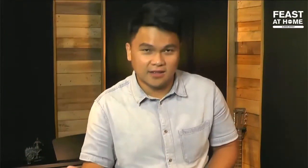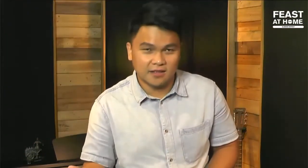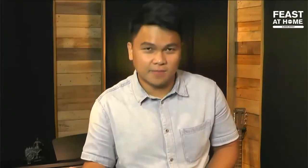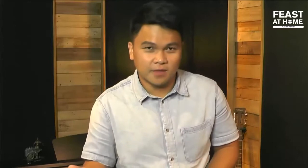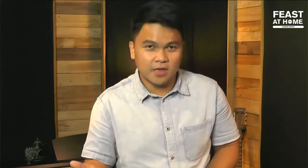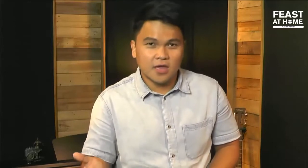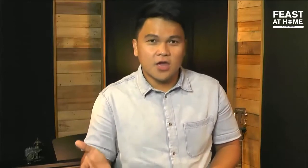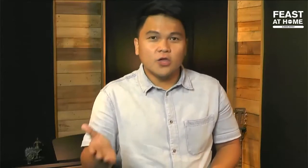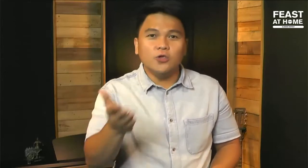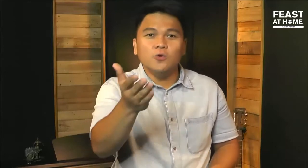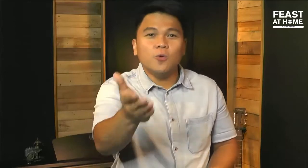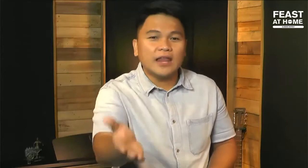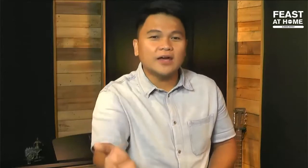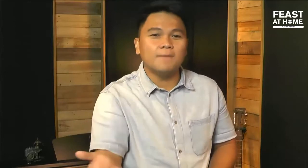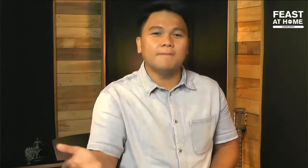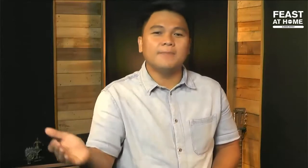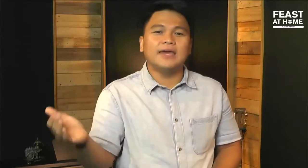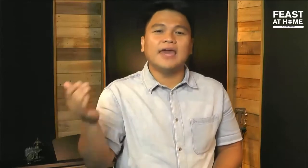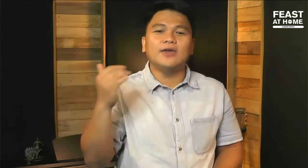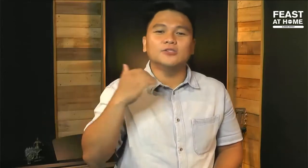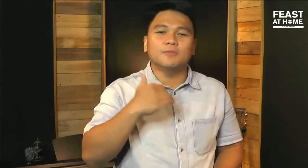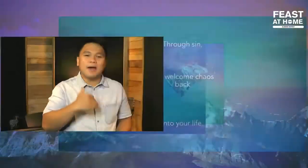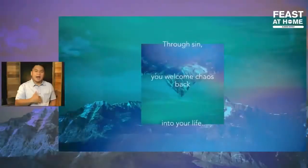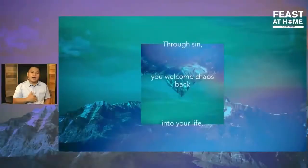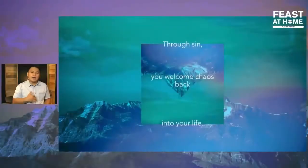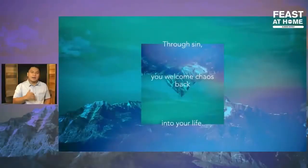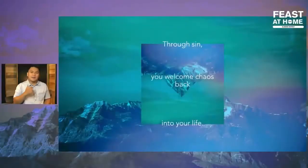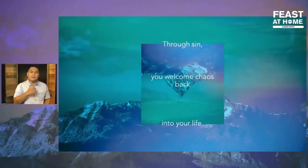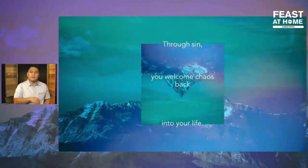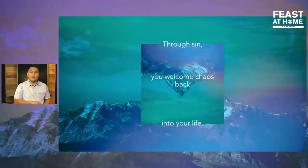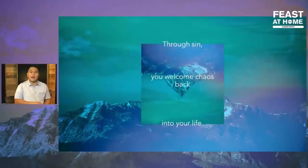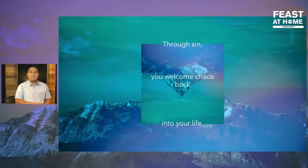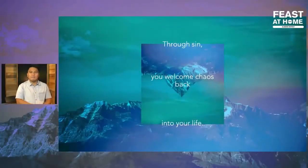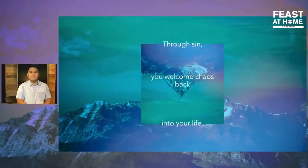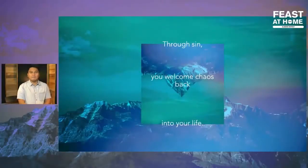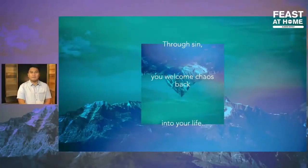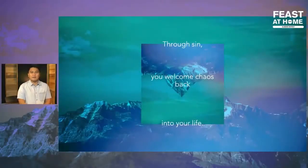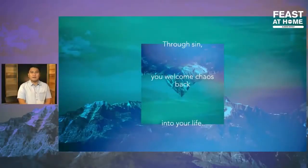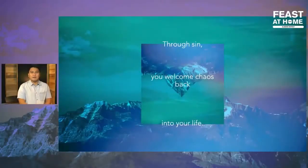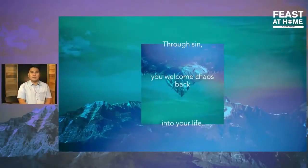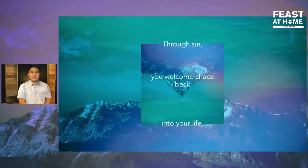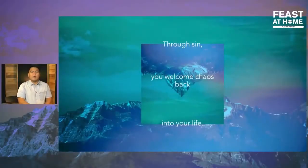sin, you welcome chaos back into your life.